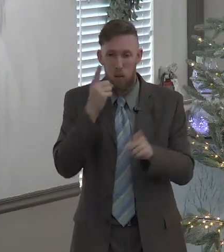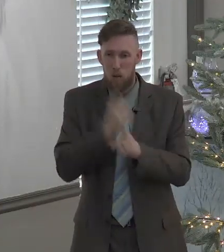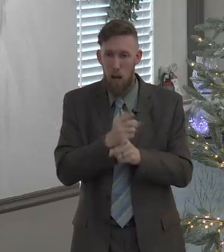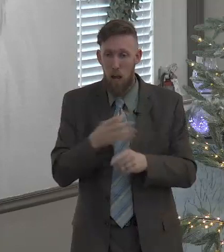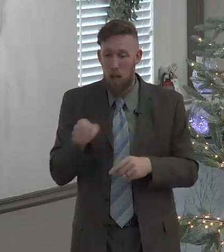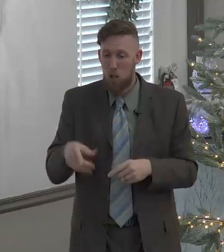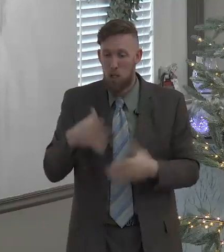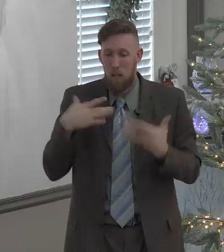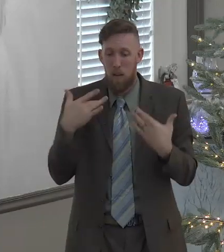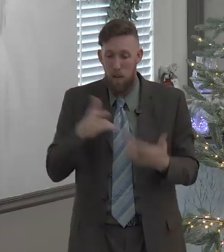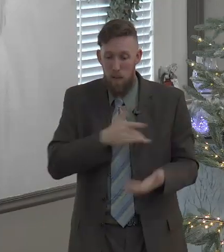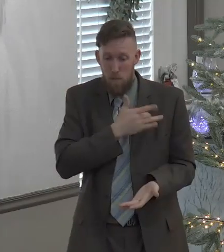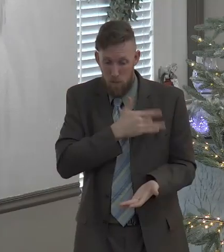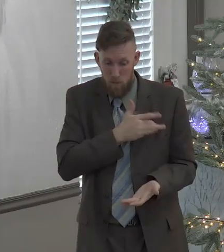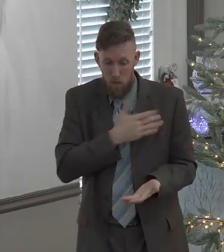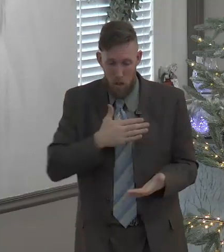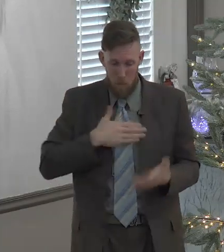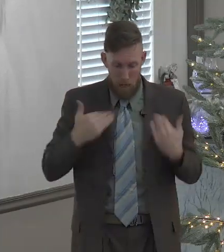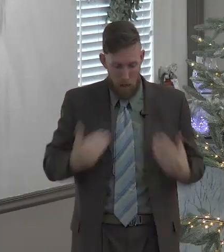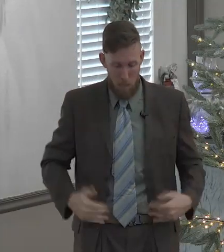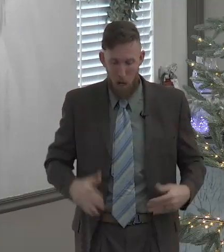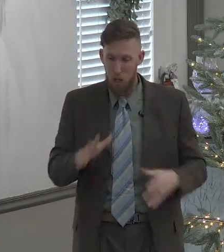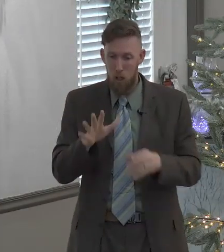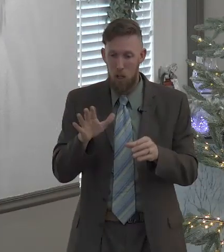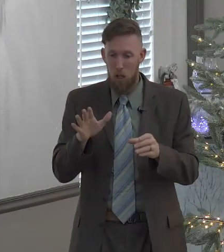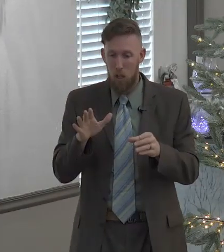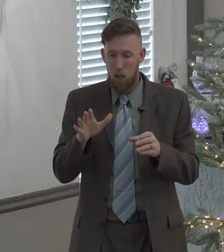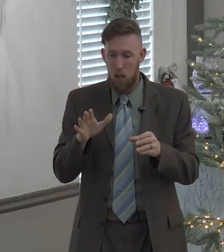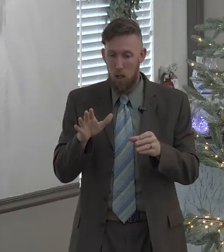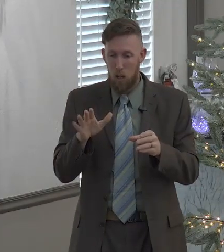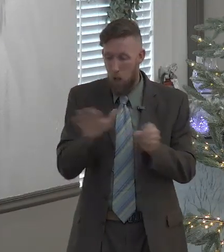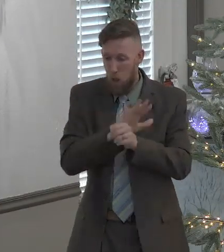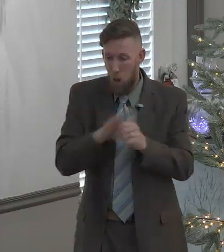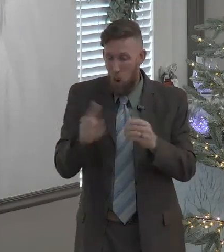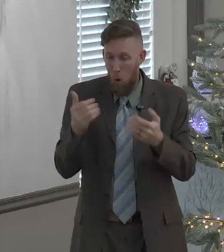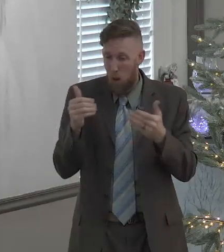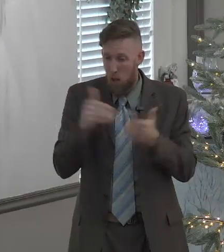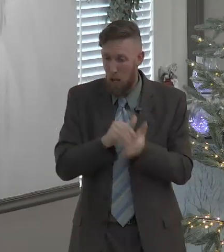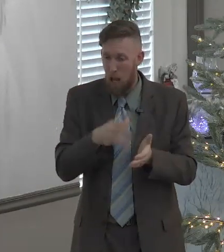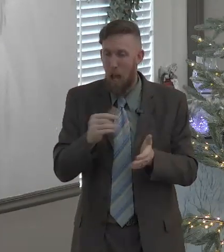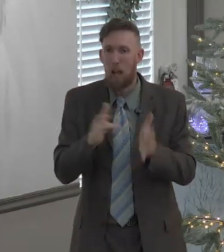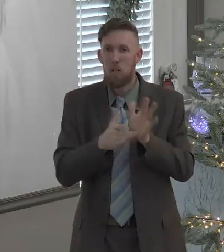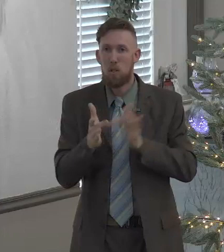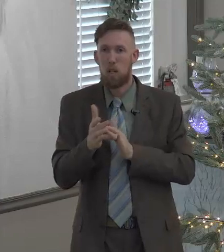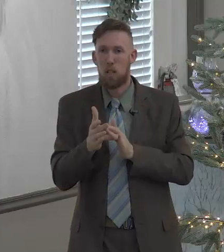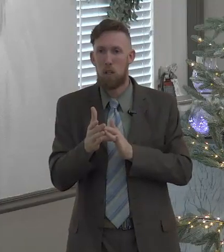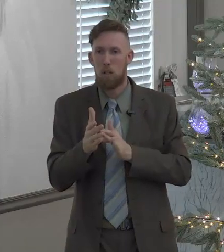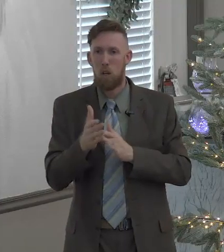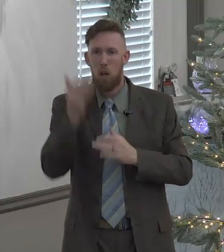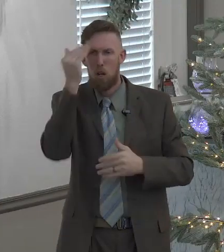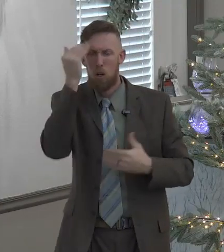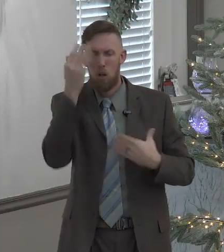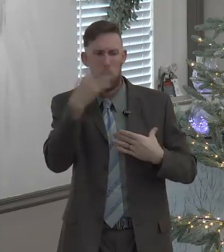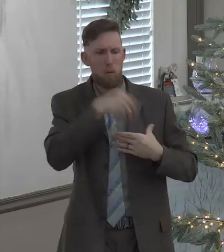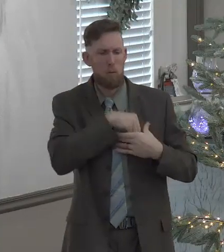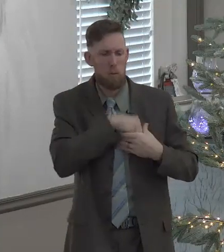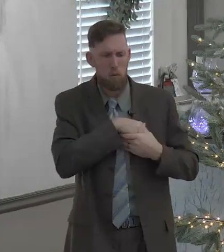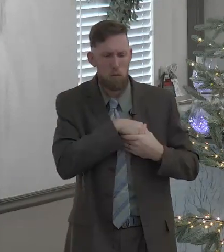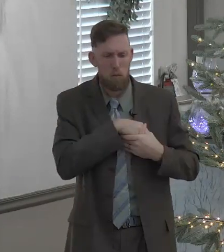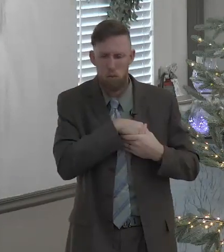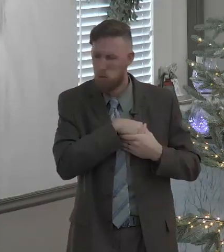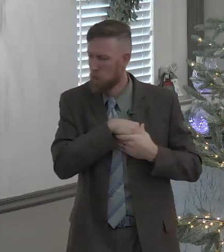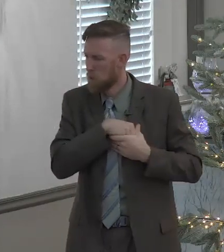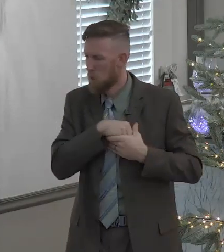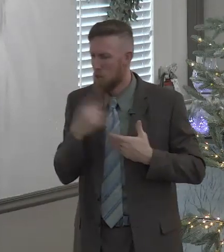And straightway the fountain of her blood was dried up, and she felt in her body that she was healed of that plague. And